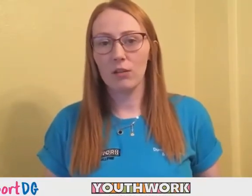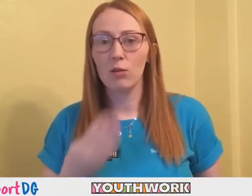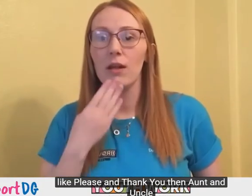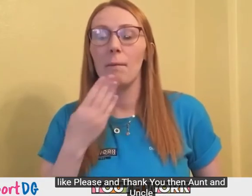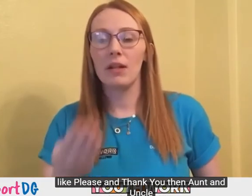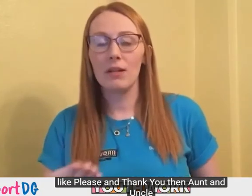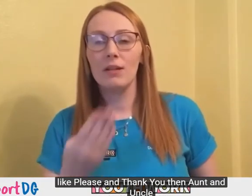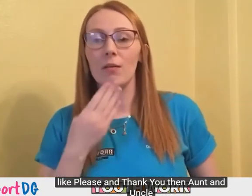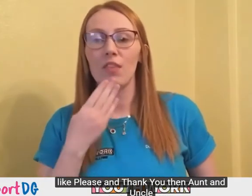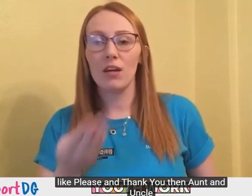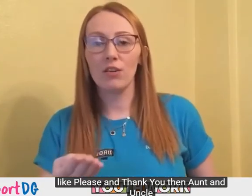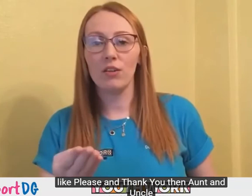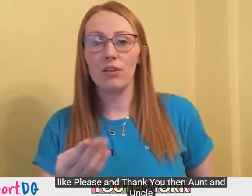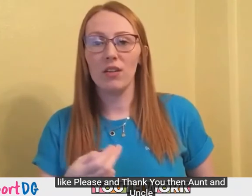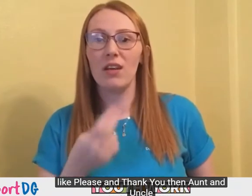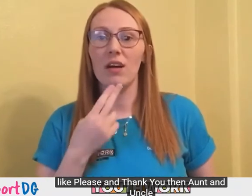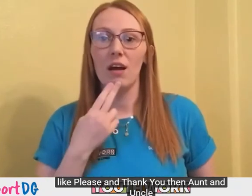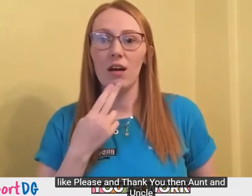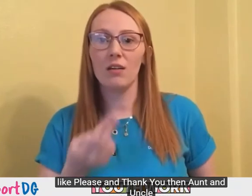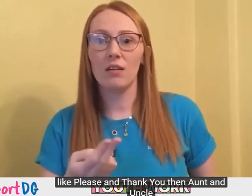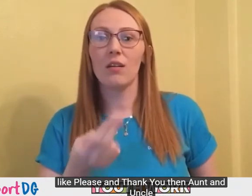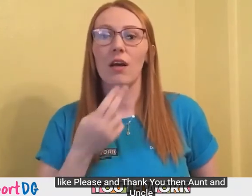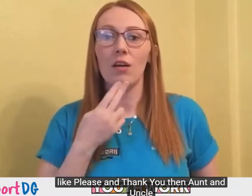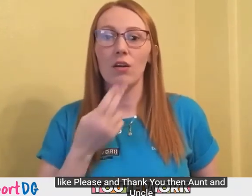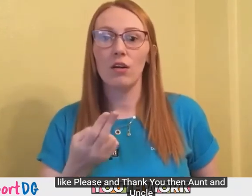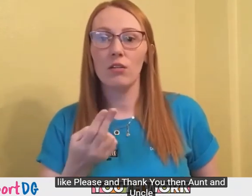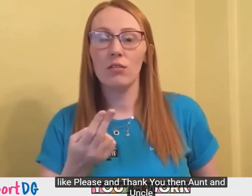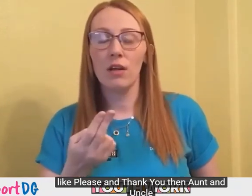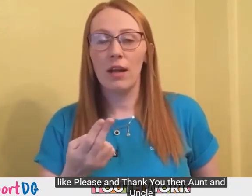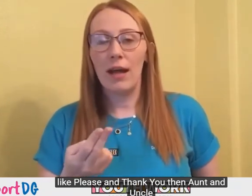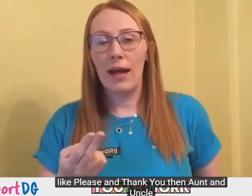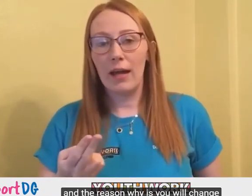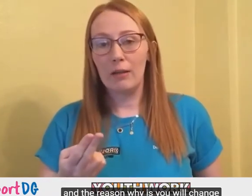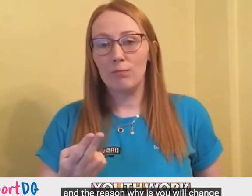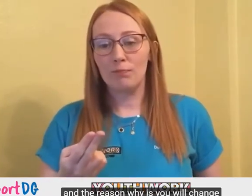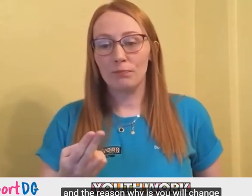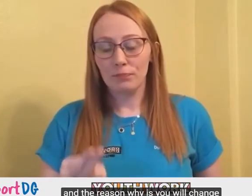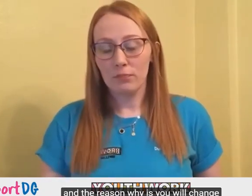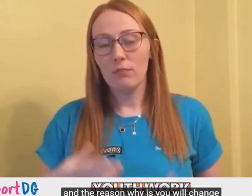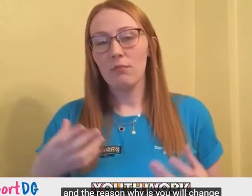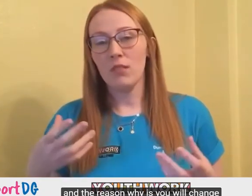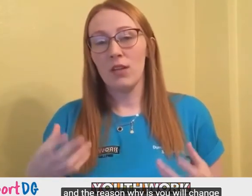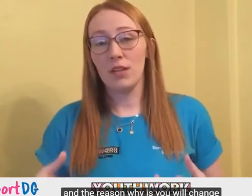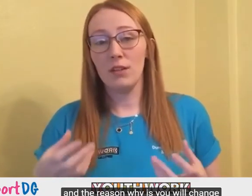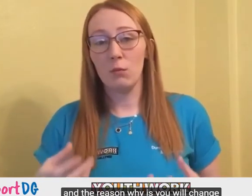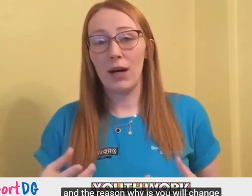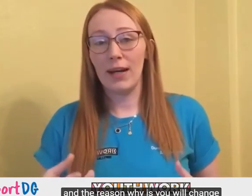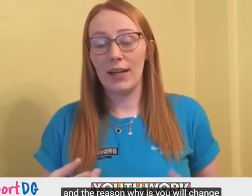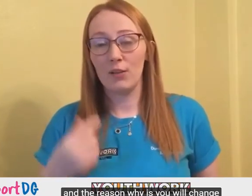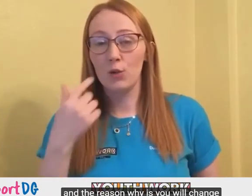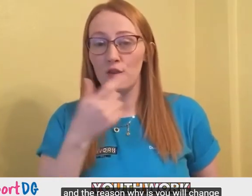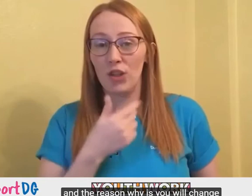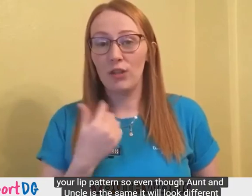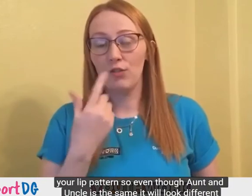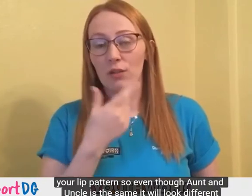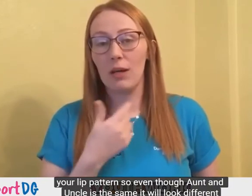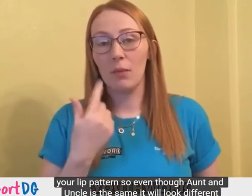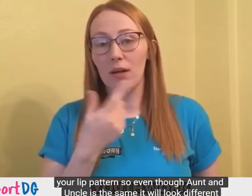like please and thank you, then aunt and uncle. The reason why is you'll change your lip